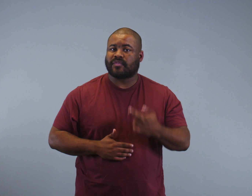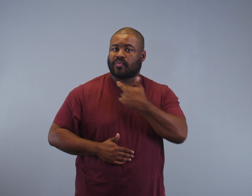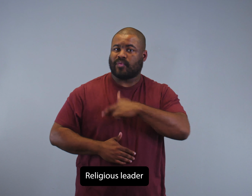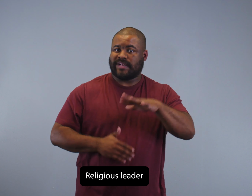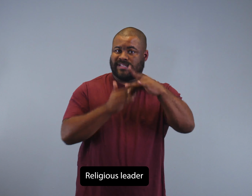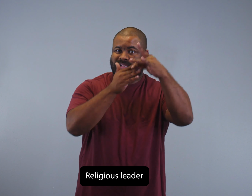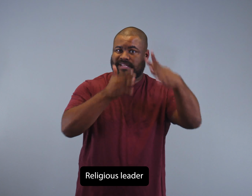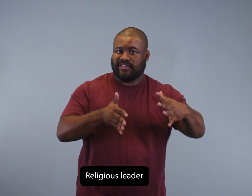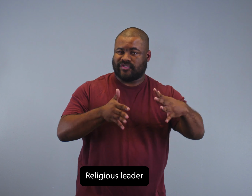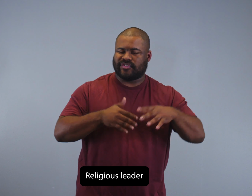Religious leaders,